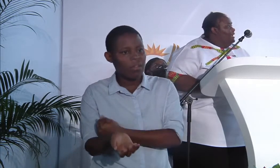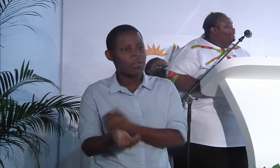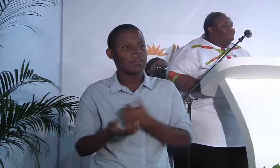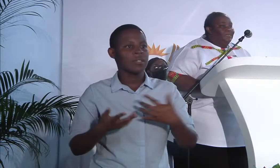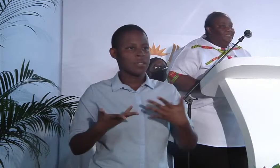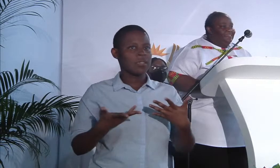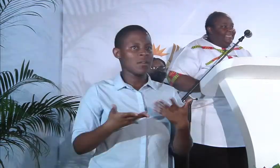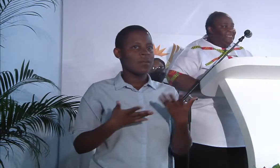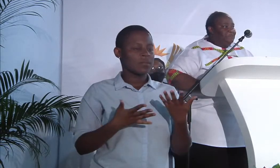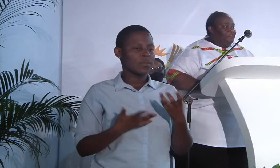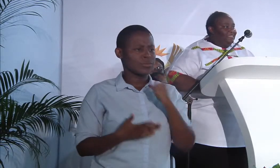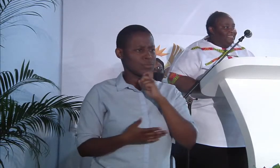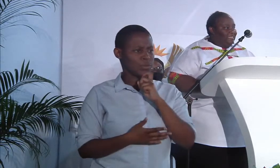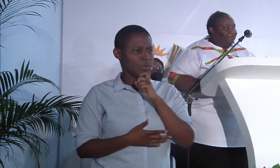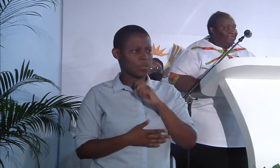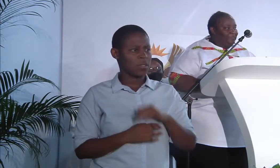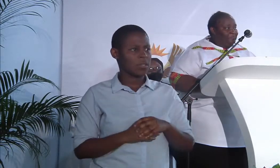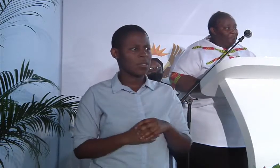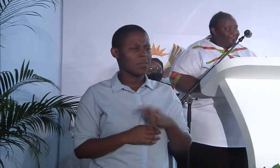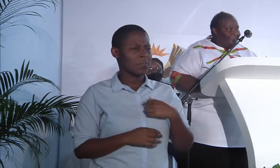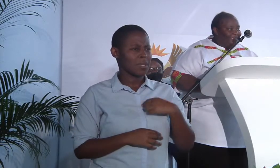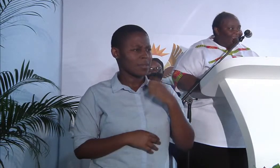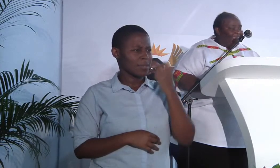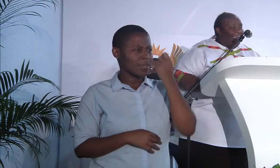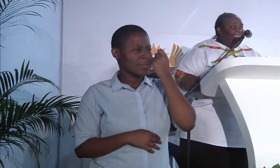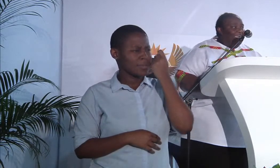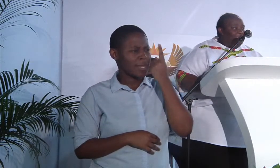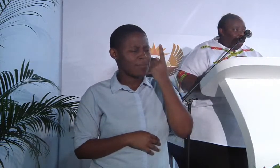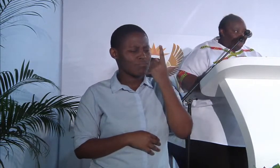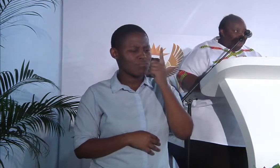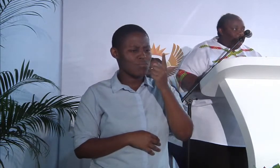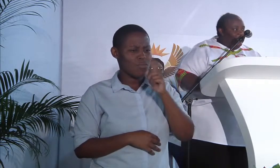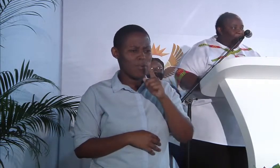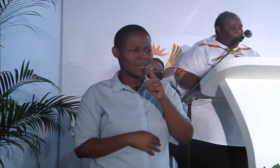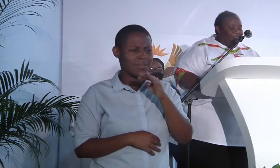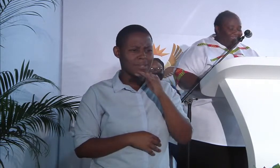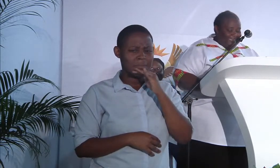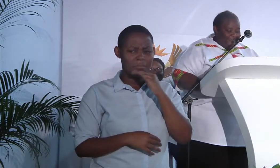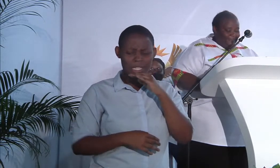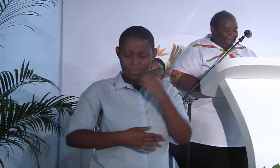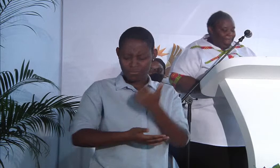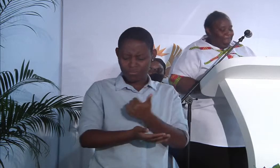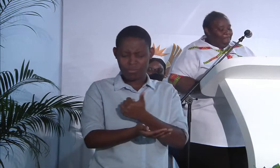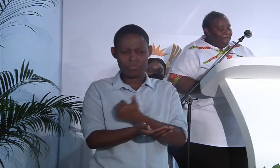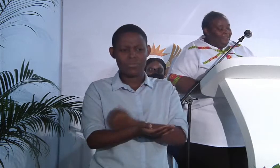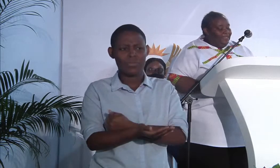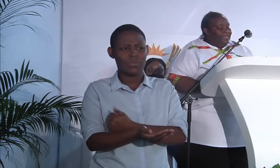would love to understand what the substance abuse and drug abuse is.